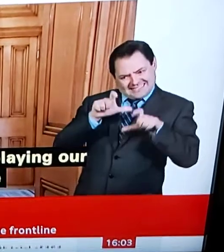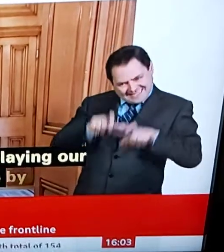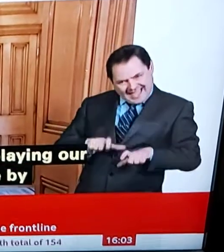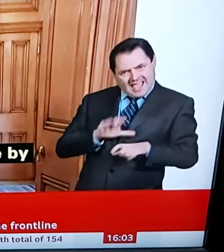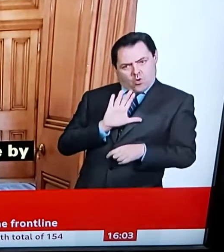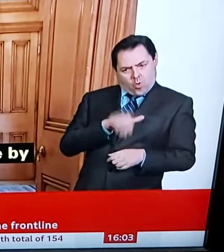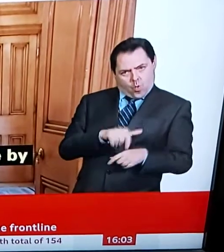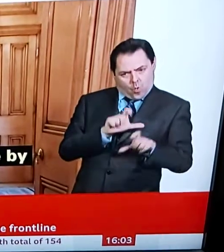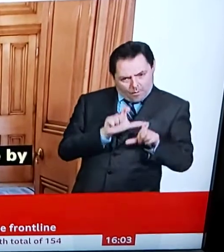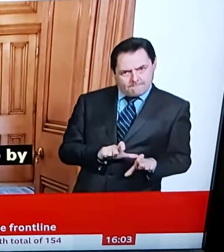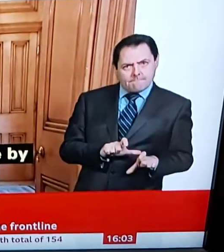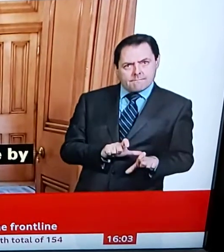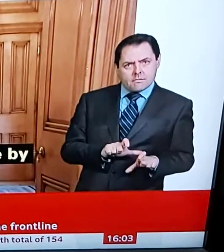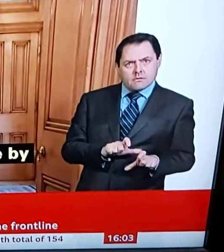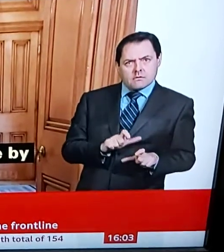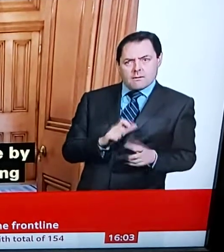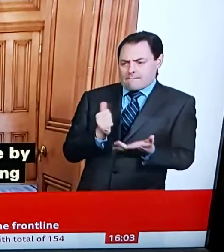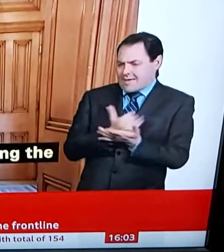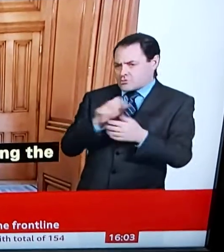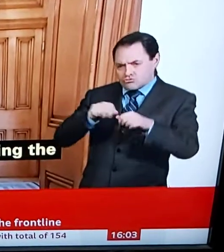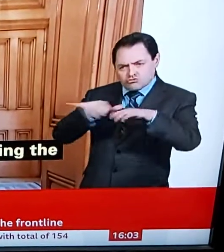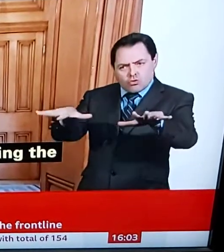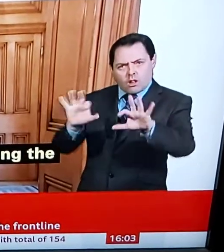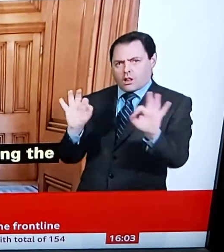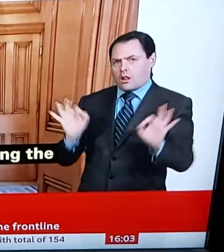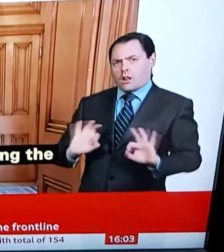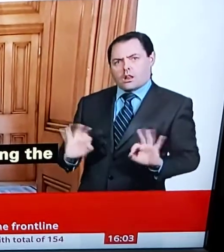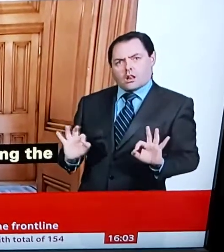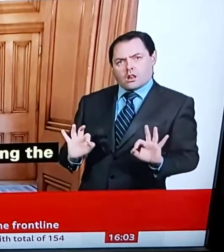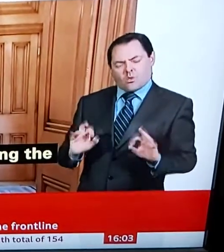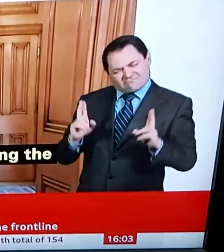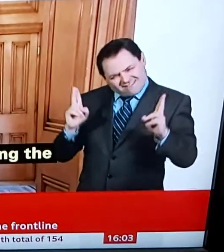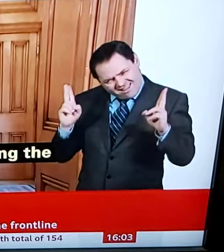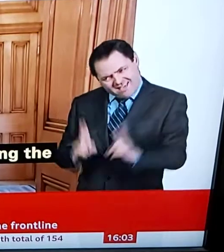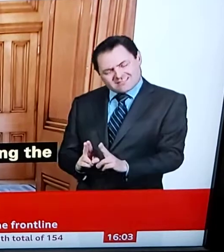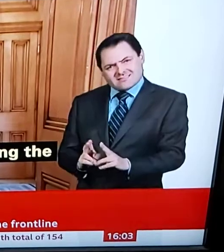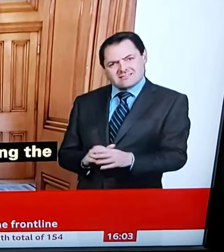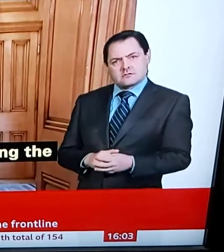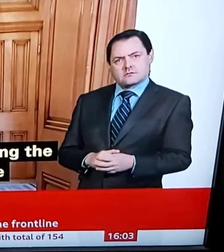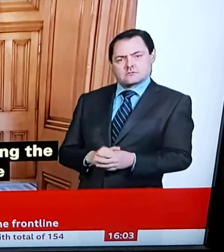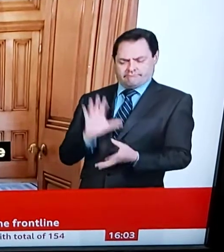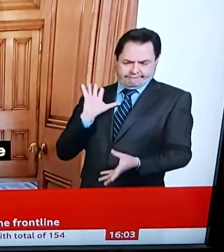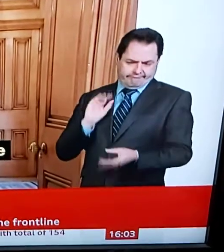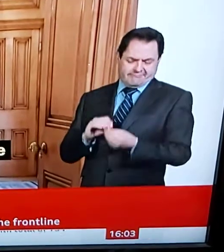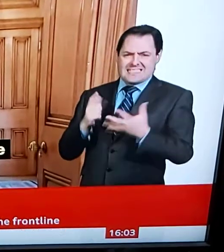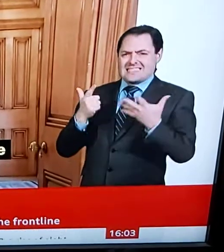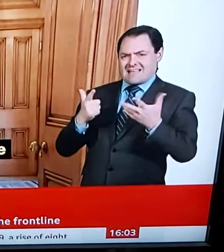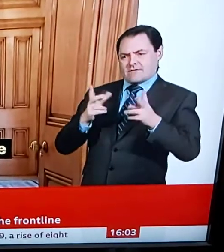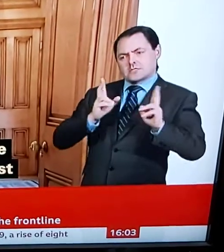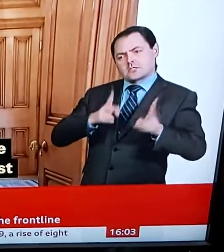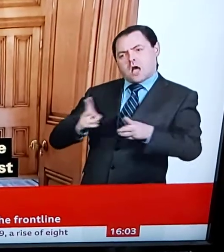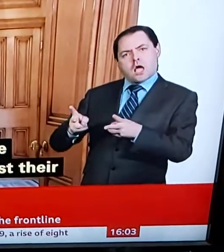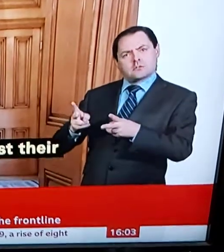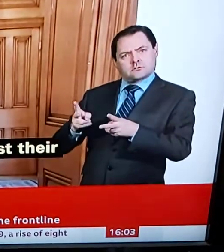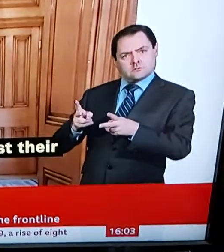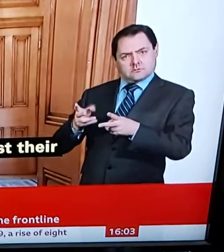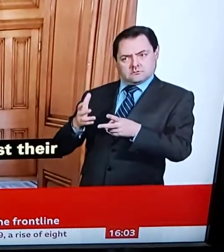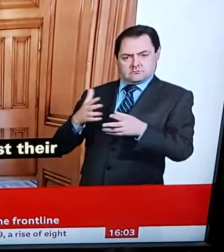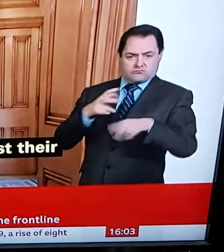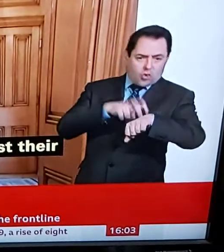spread. 7 healthcare professionals have now lost their lives to COVID-19, and we offer our heartfelt condolences to their grieving